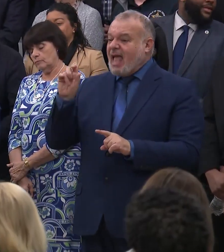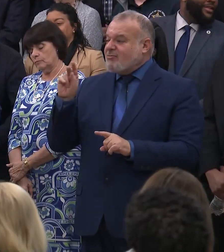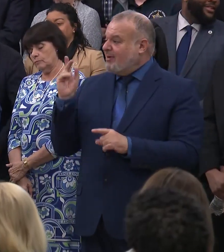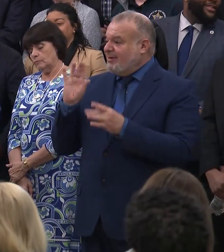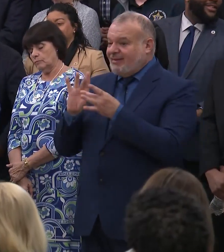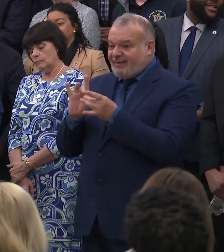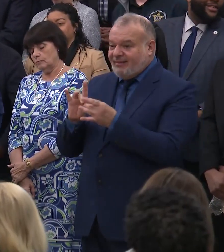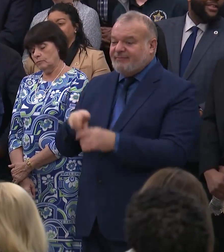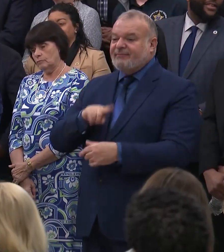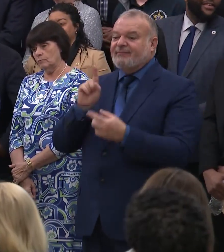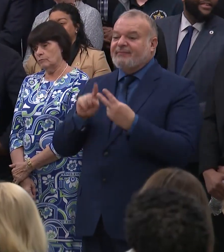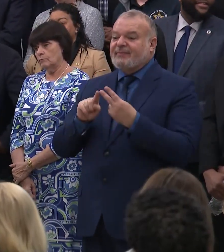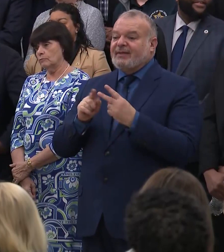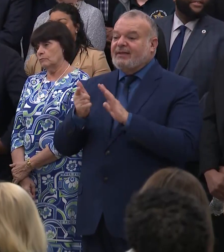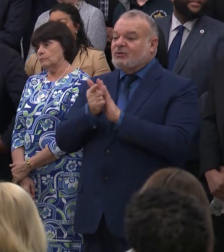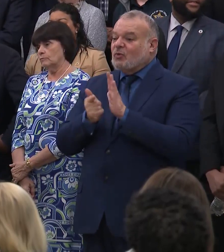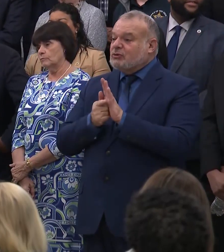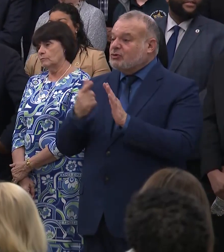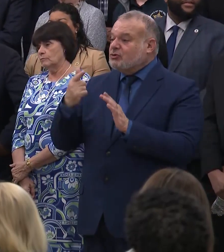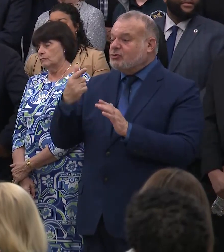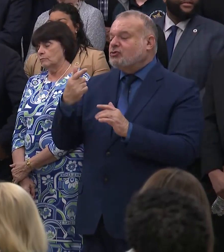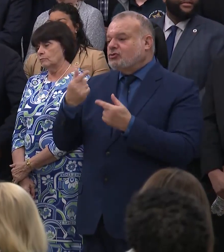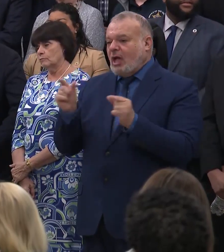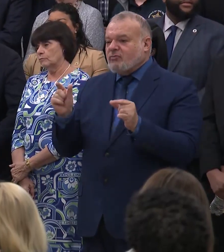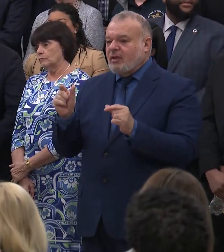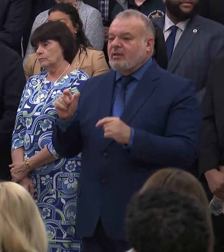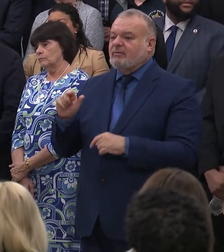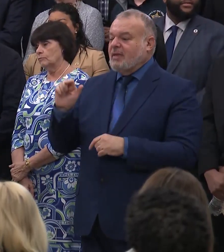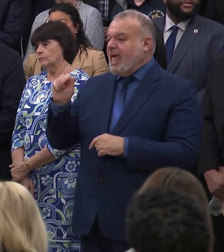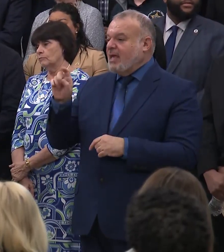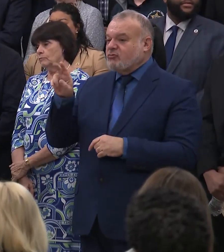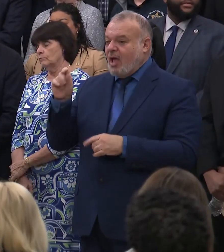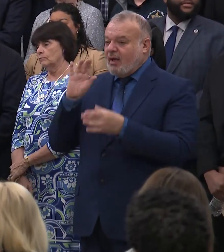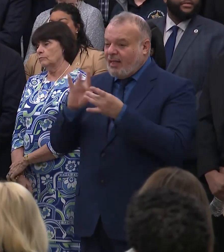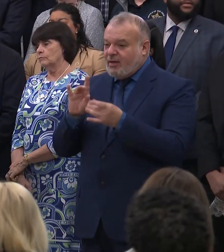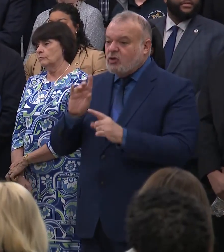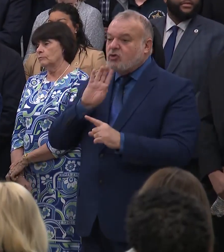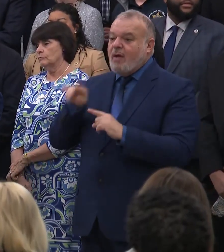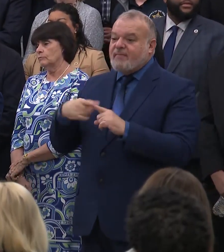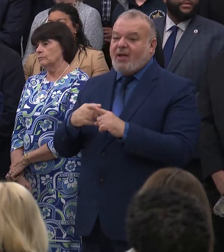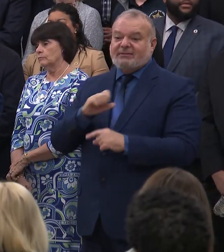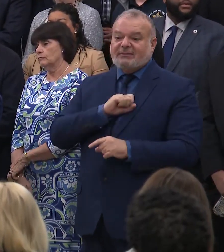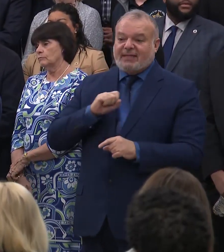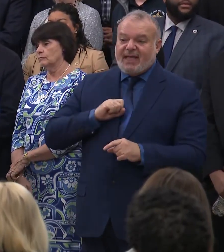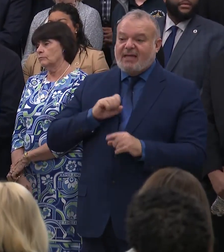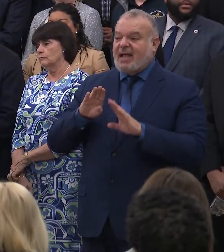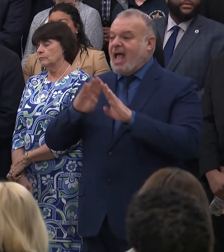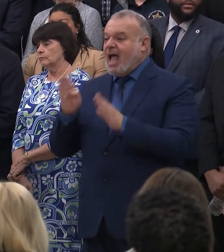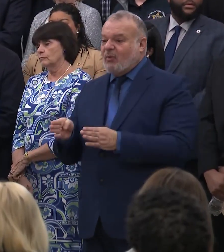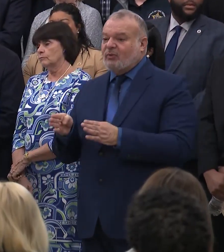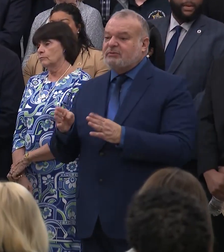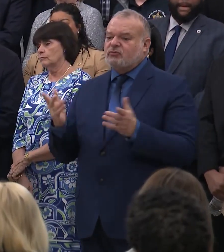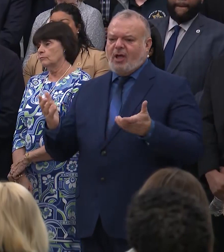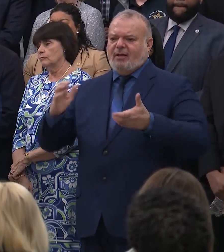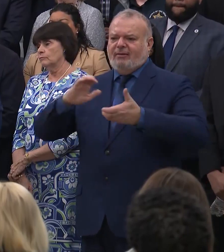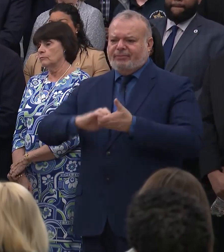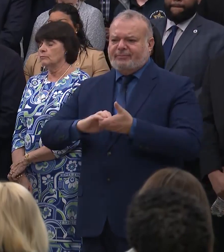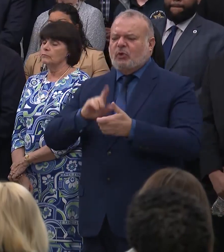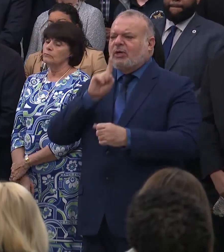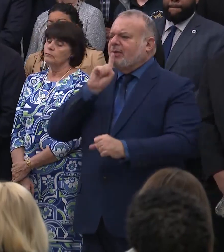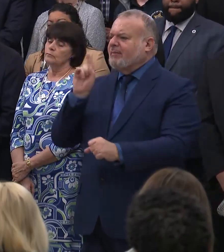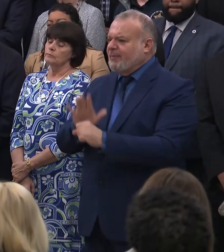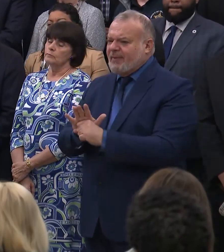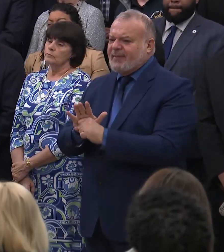also spoke of the legislature, both the Senate President, the Senate and the House's commitment through various pieces of legislation over the last